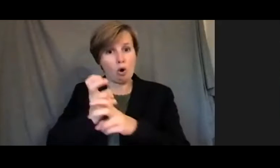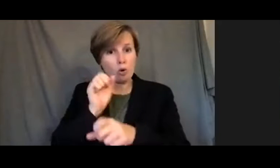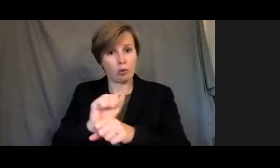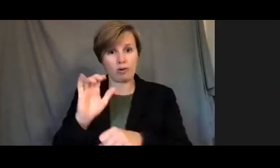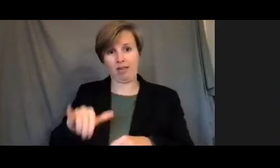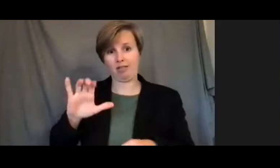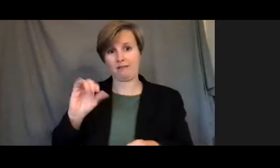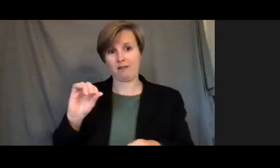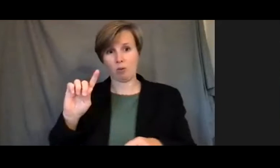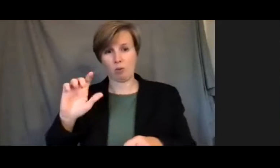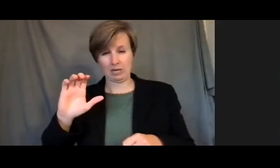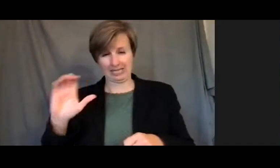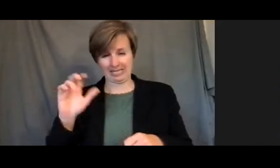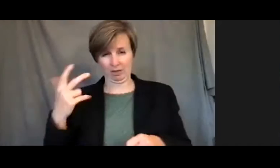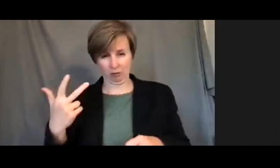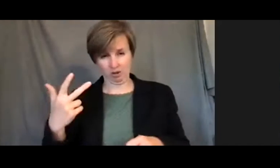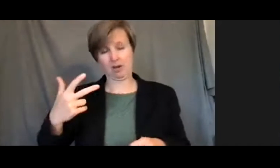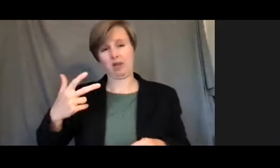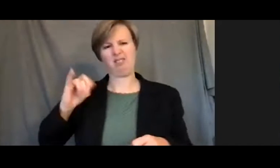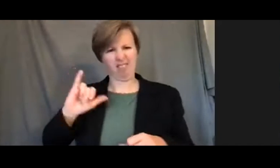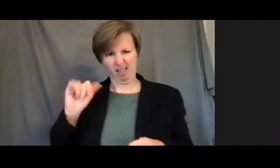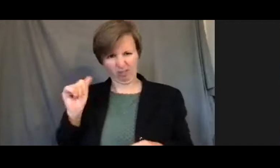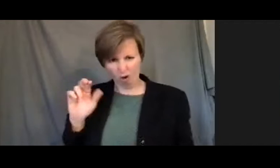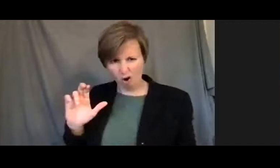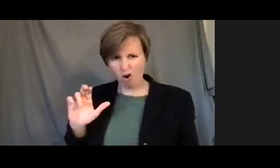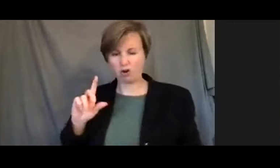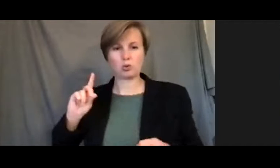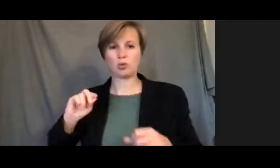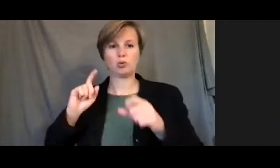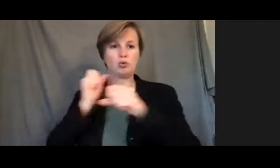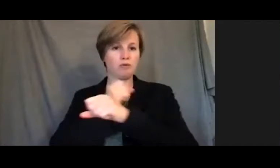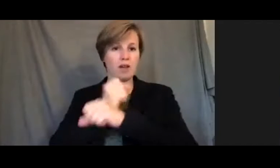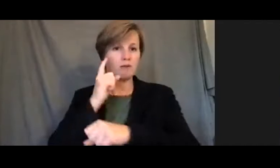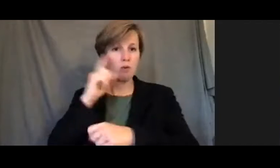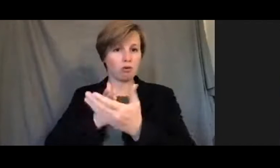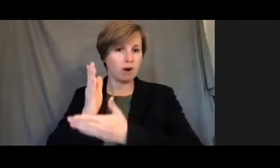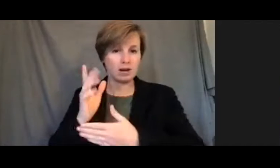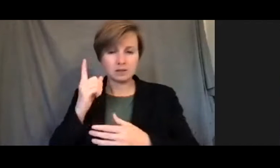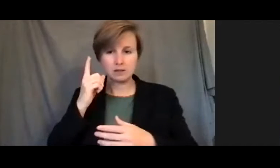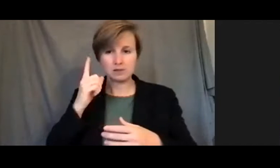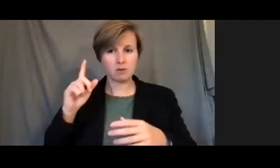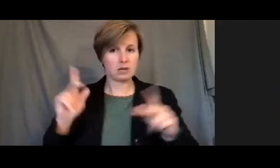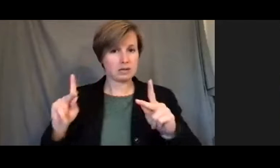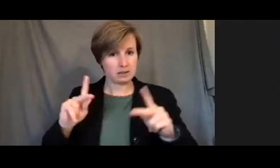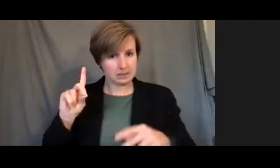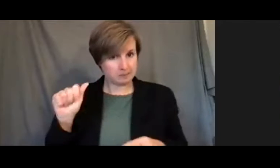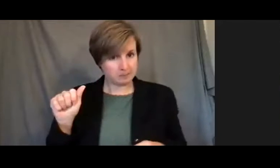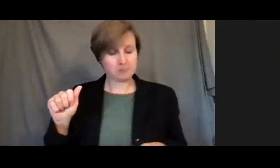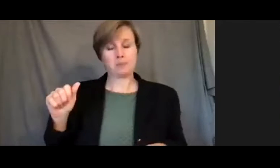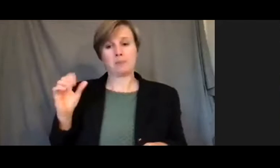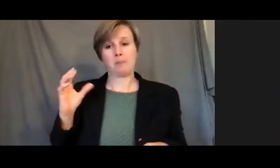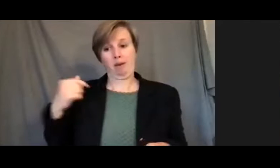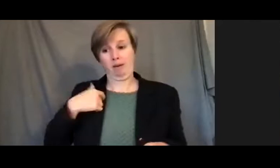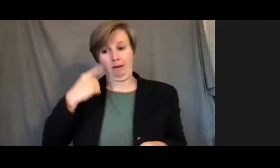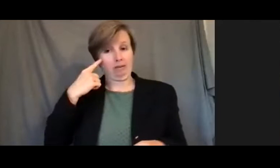501c3s like the ARC are doing to fight for the disabled rights. And one of the things I want to say is that I think